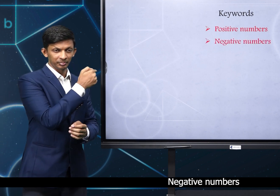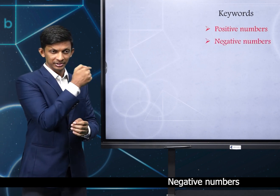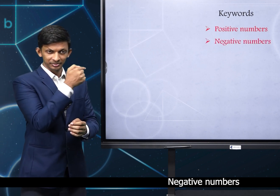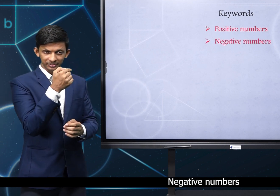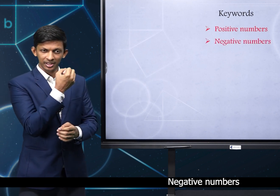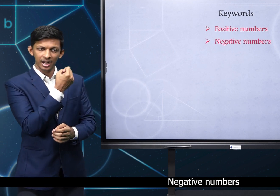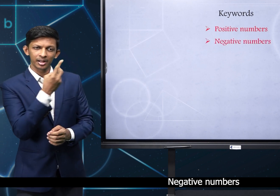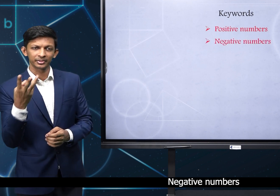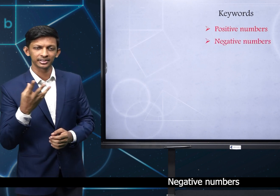negative numbers,